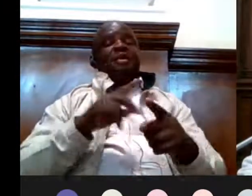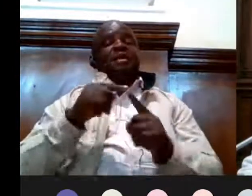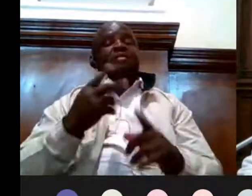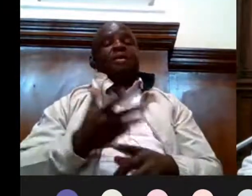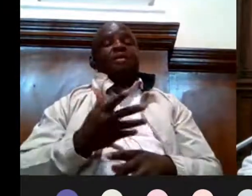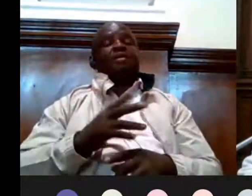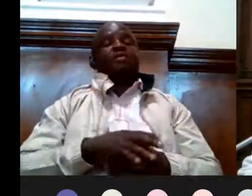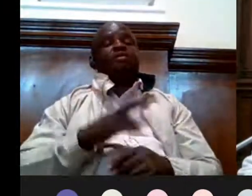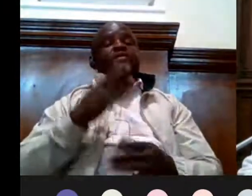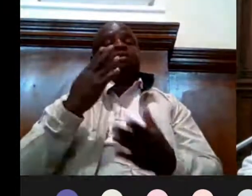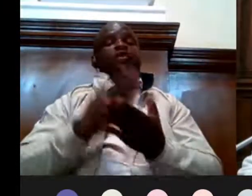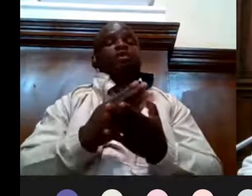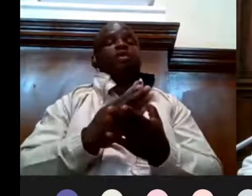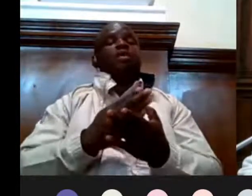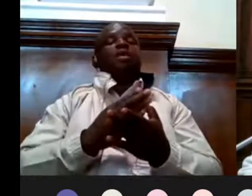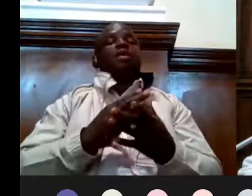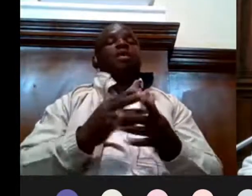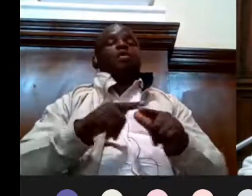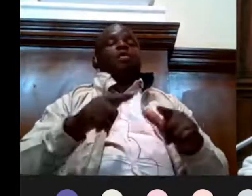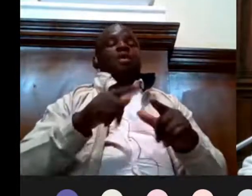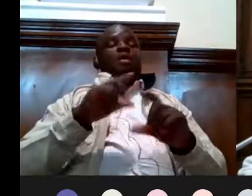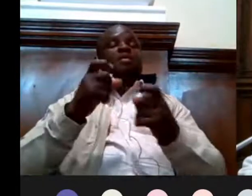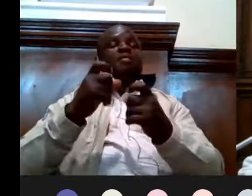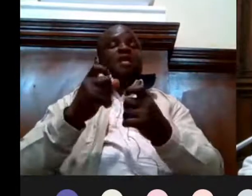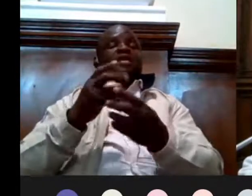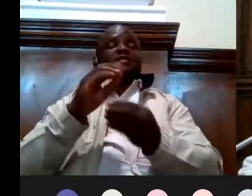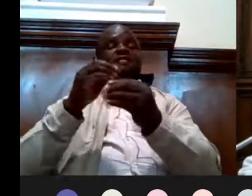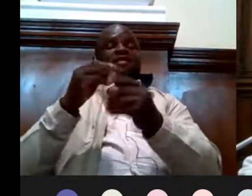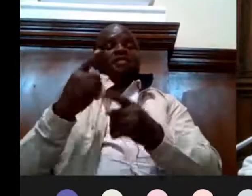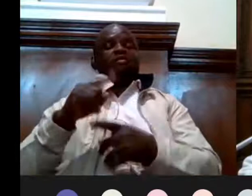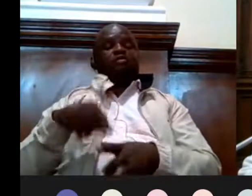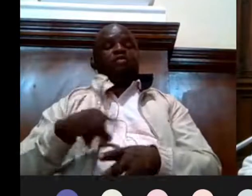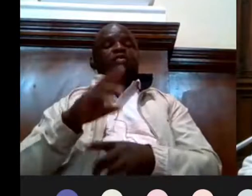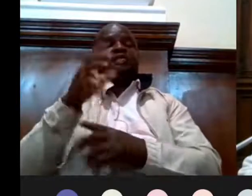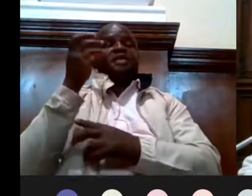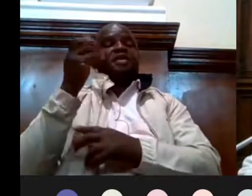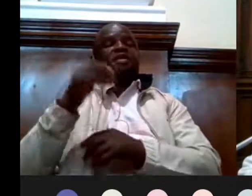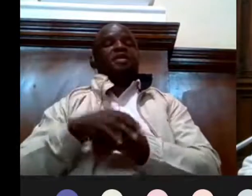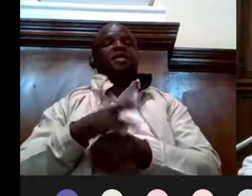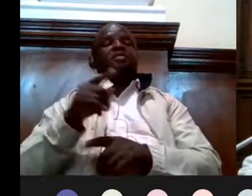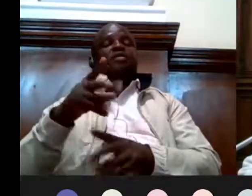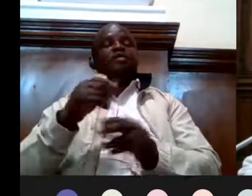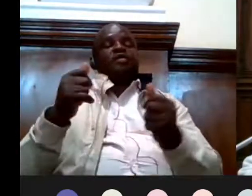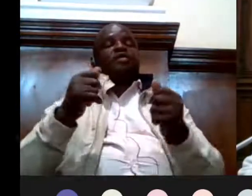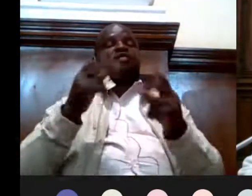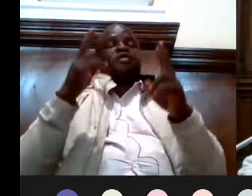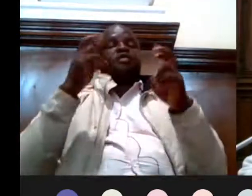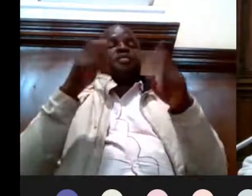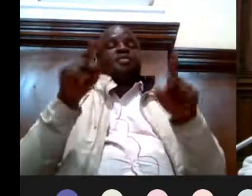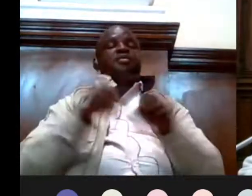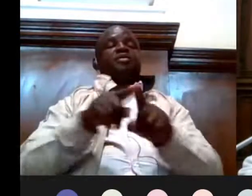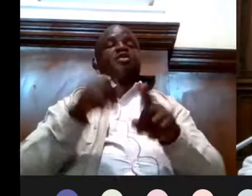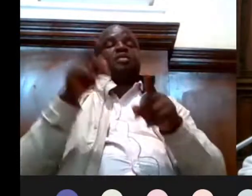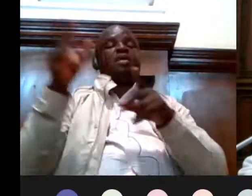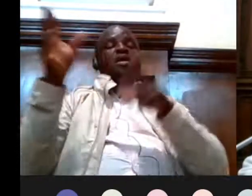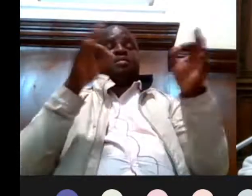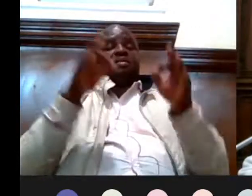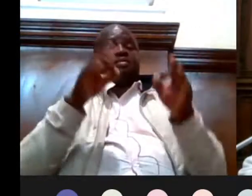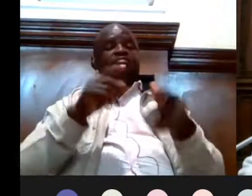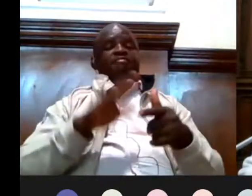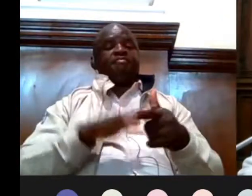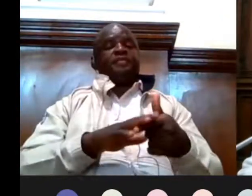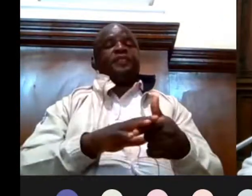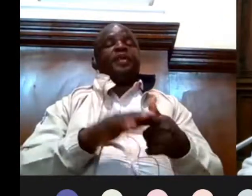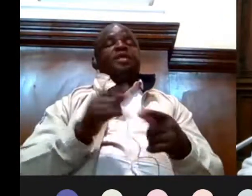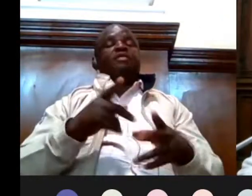look into the issue of local manufacturers, which needs to address issues of unemployment and getting small